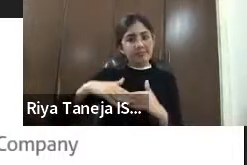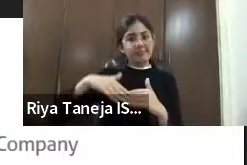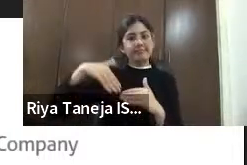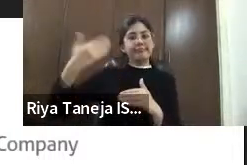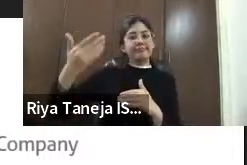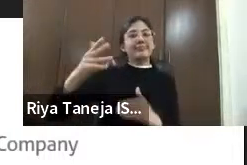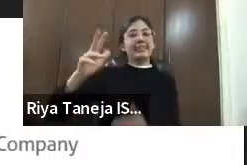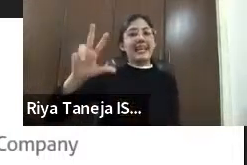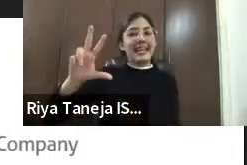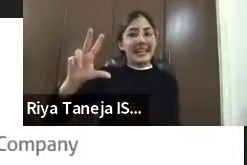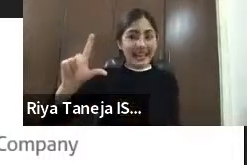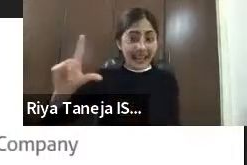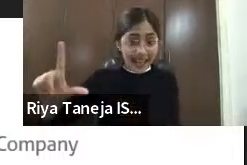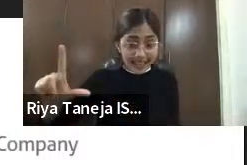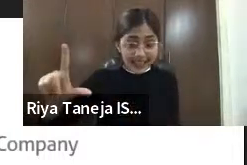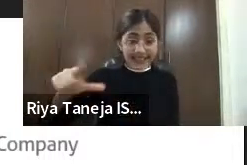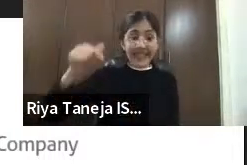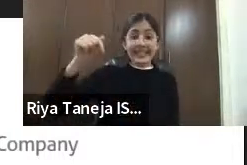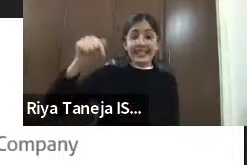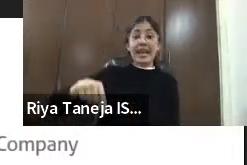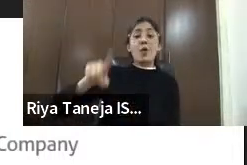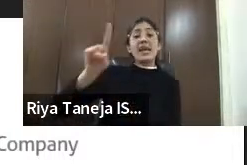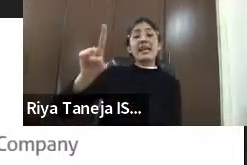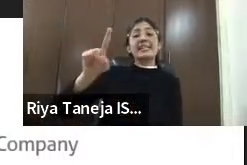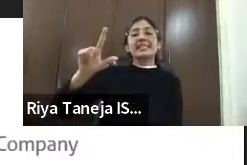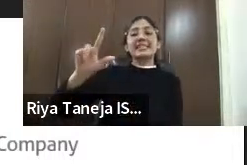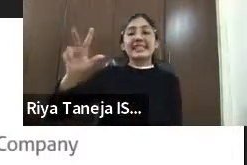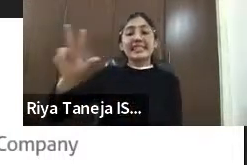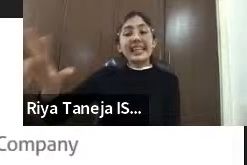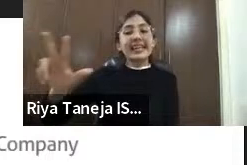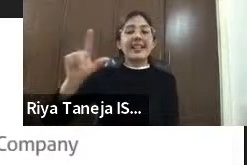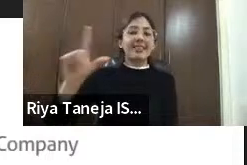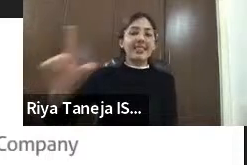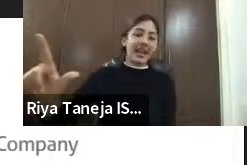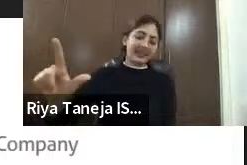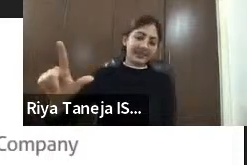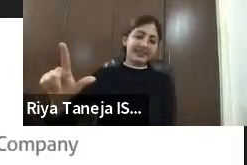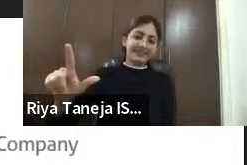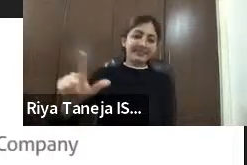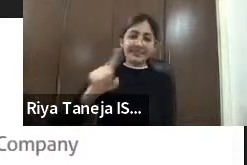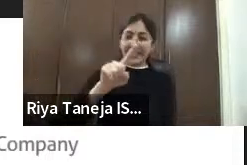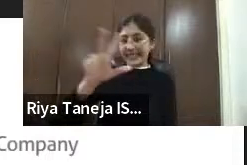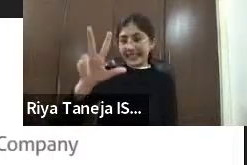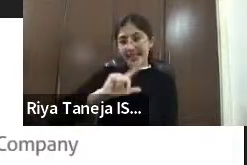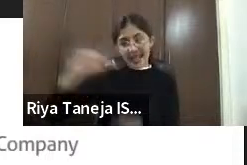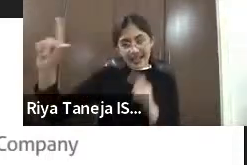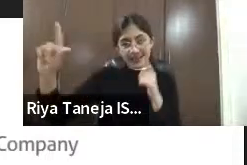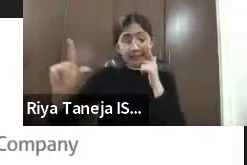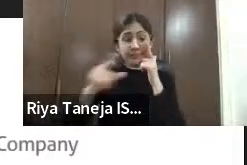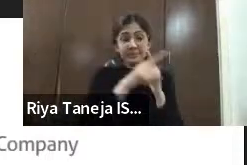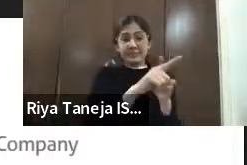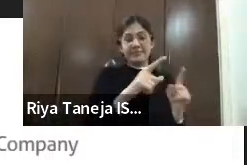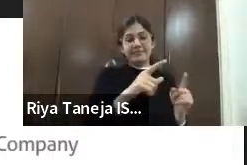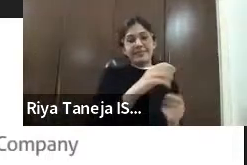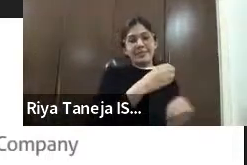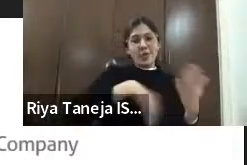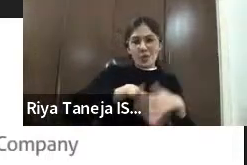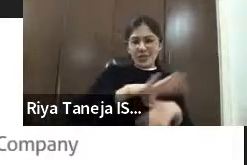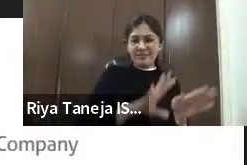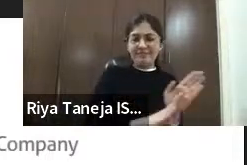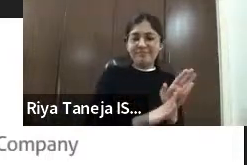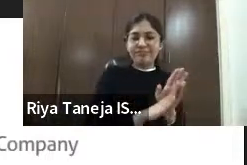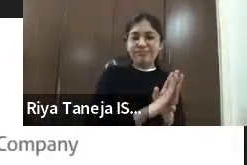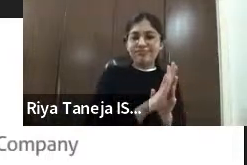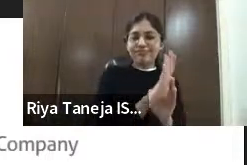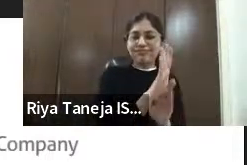lakhs and now has touched 18 lakhs. As Ditty's business is growing, Santosh plans to generate more employment